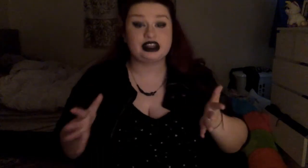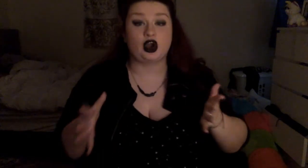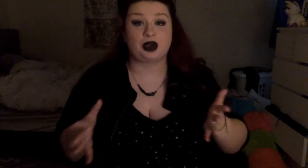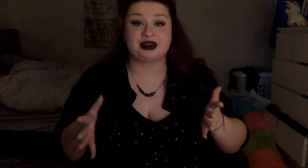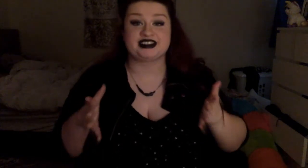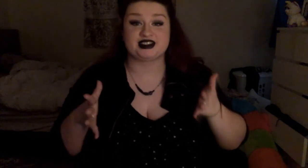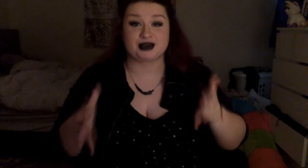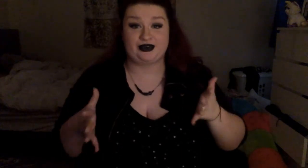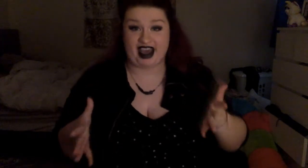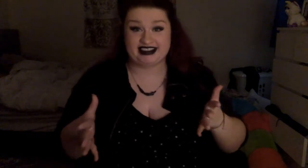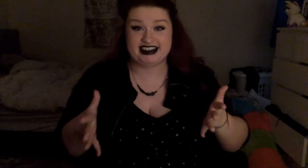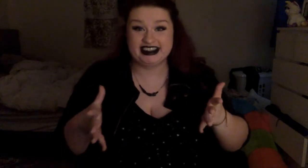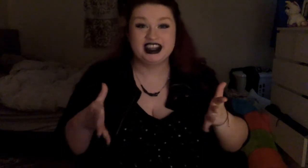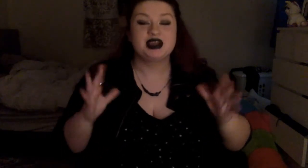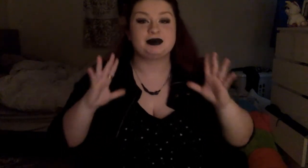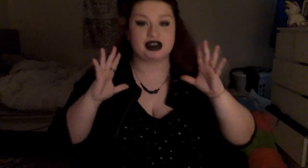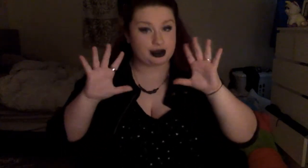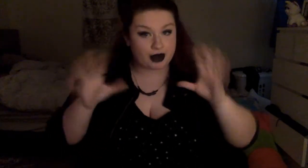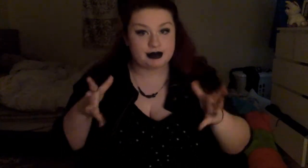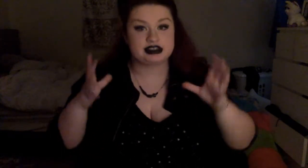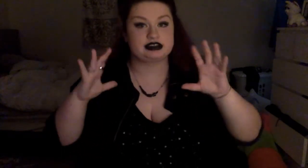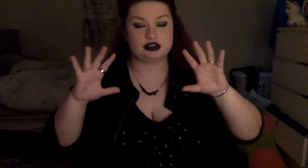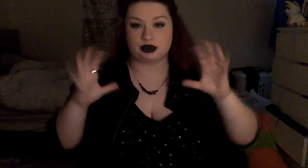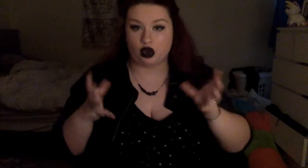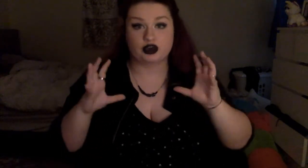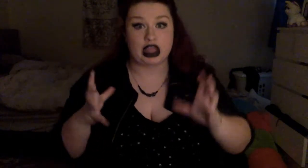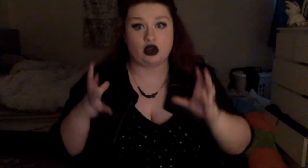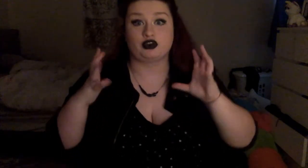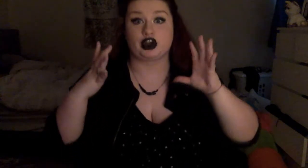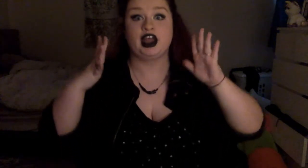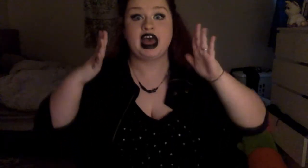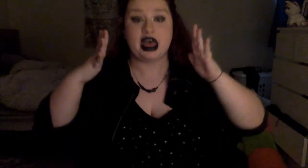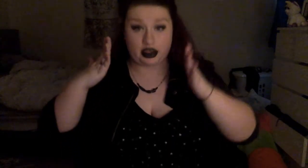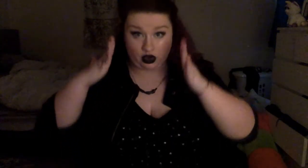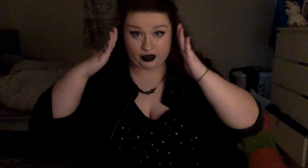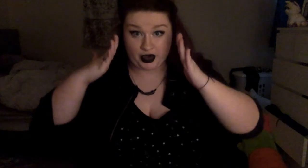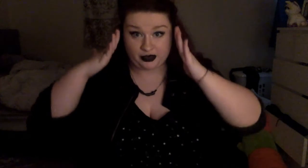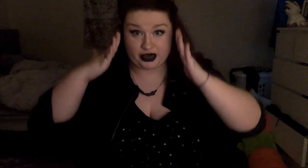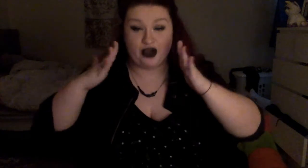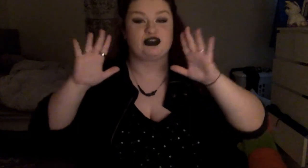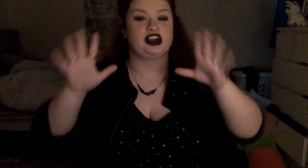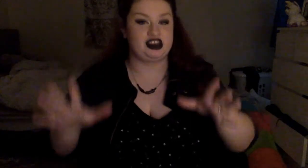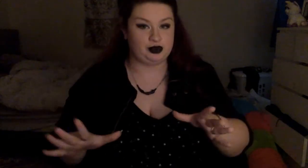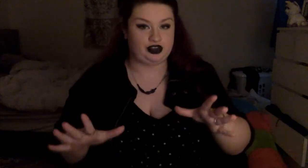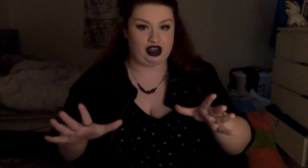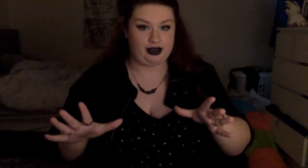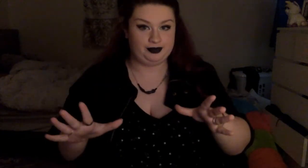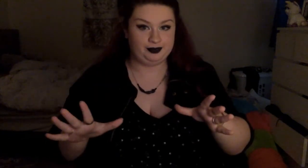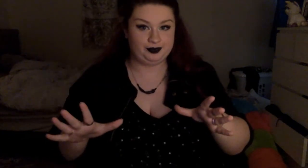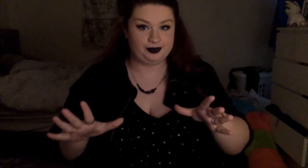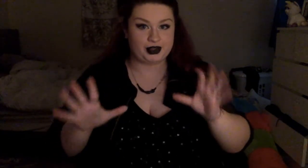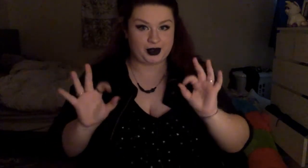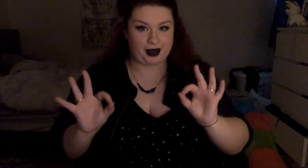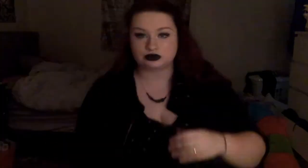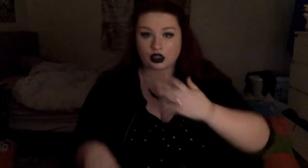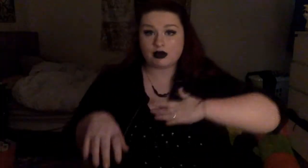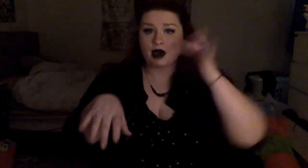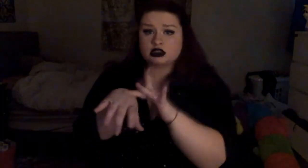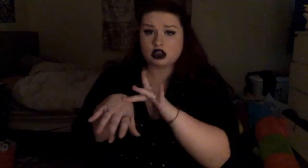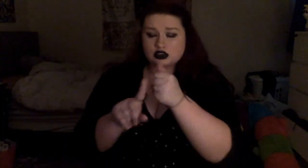hard because it's so fast. But I promise, do it over and over and over and over and over, and you will get it. Like my